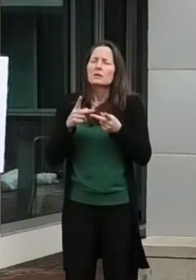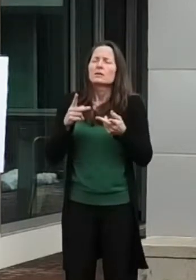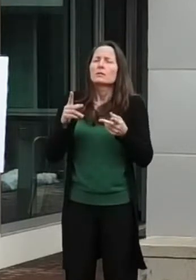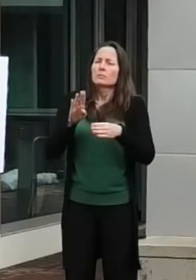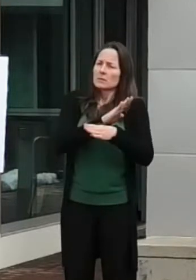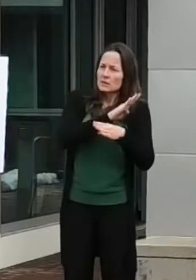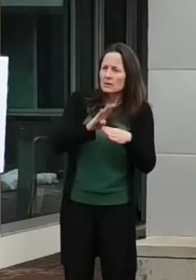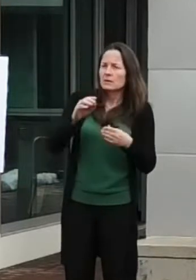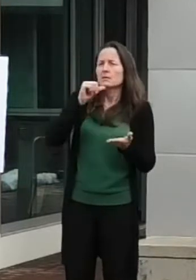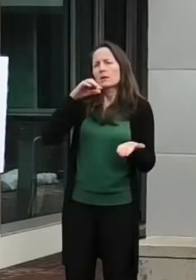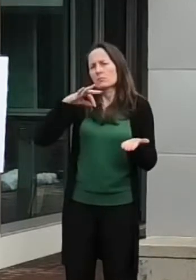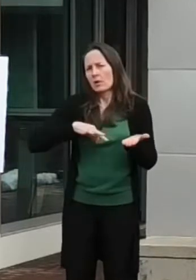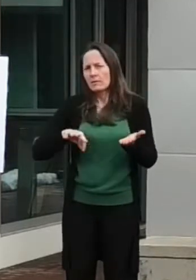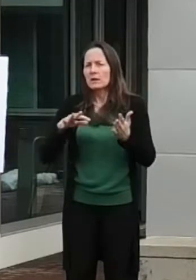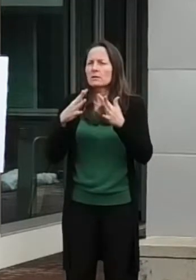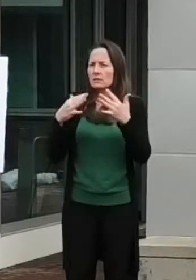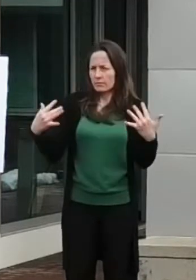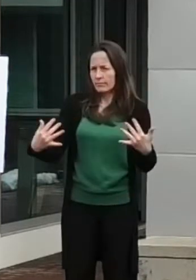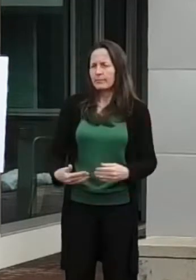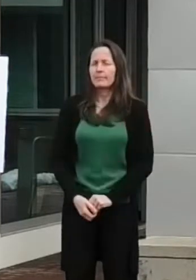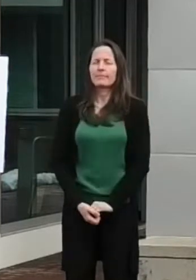more.